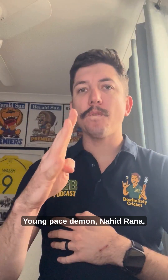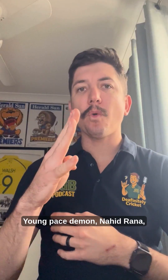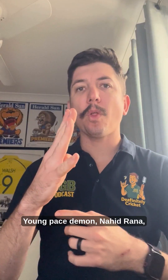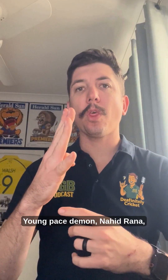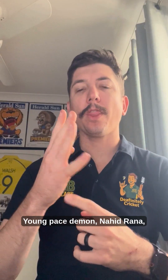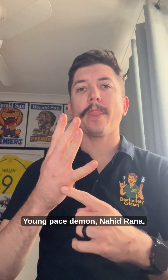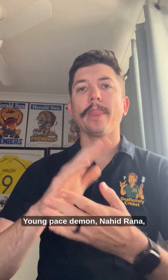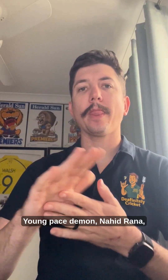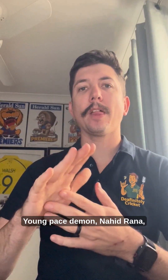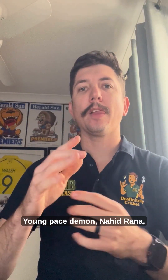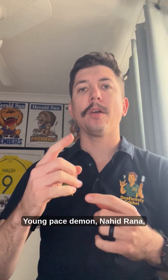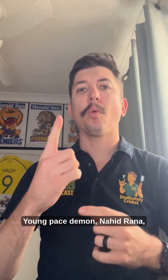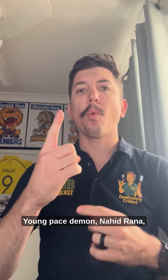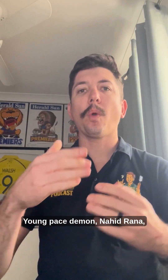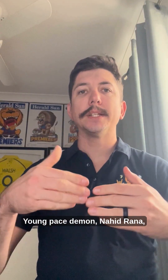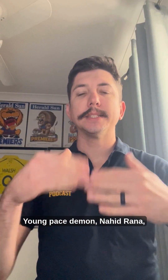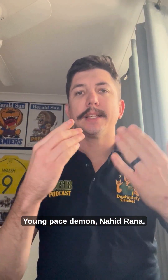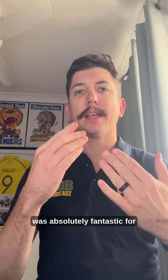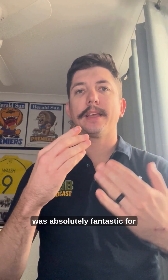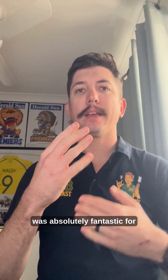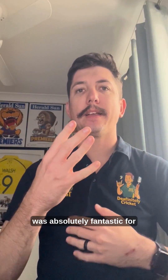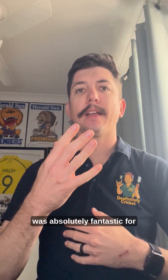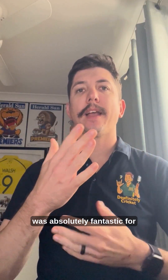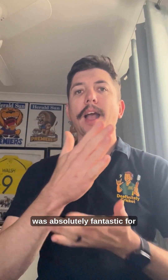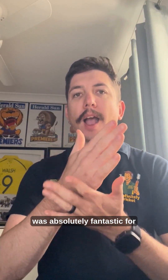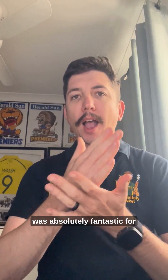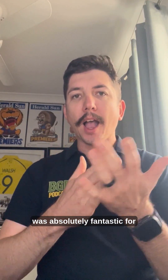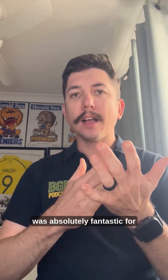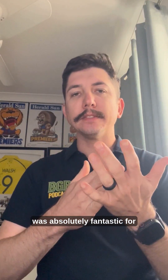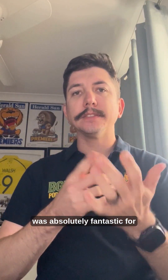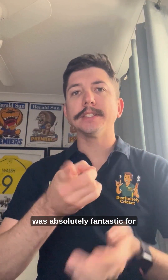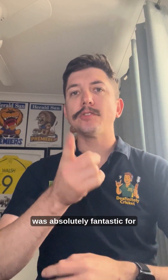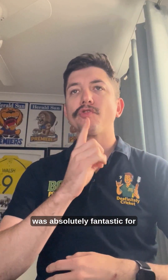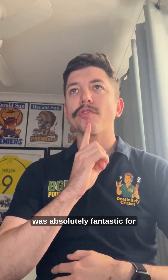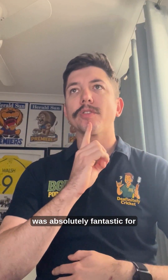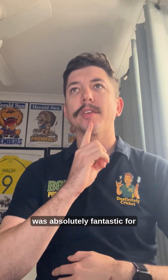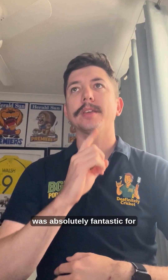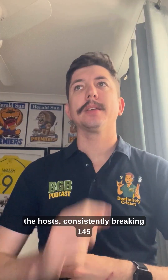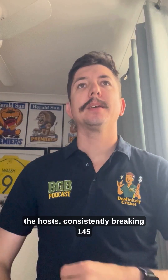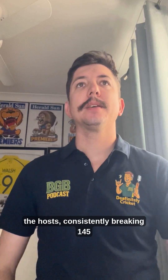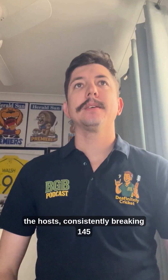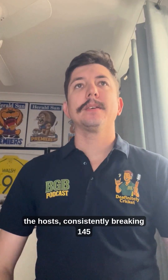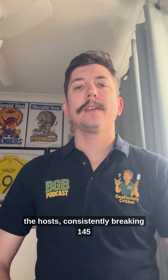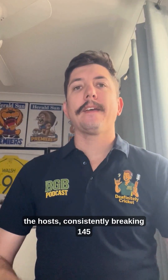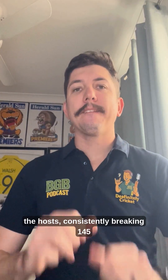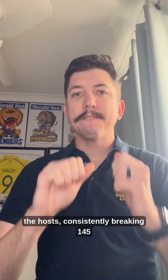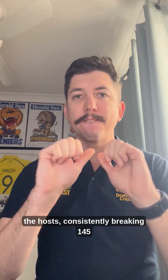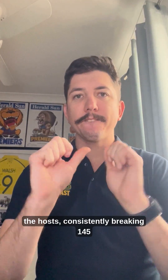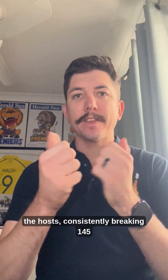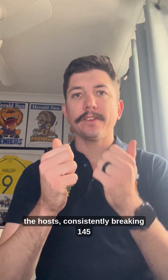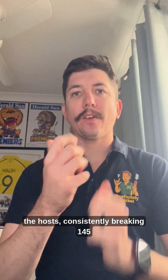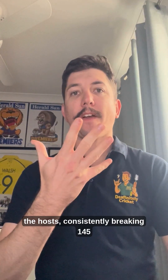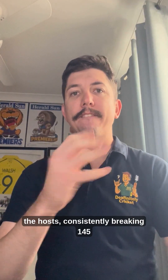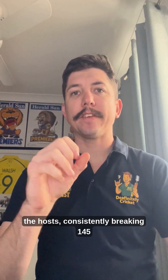Young pace demon Nahid Rana was absolutely fantastic for the host, consistently breaking